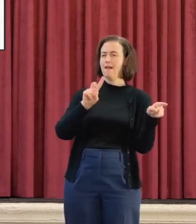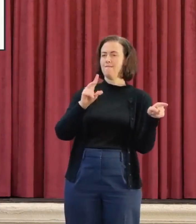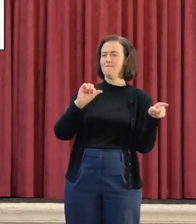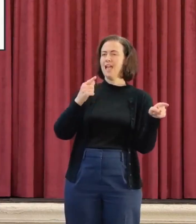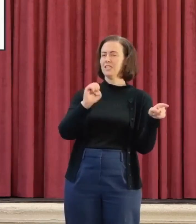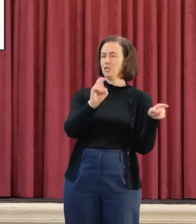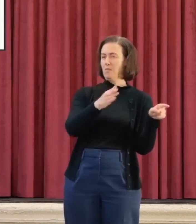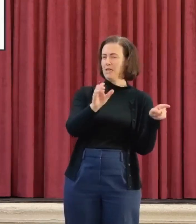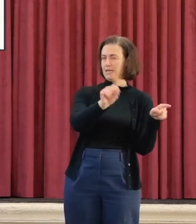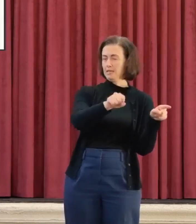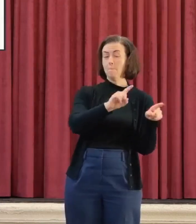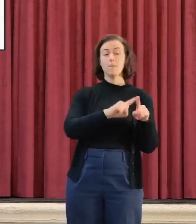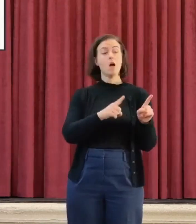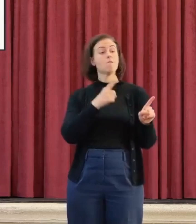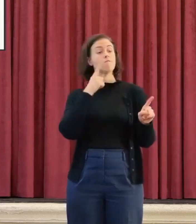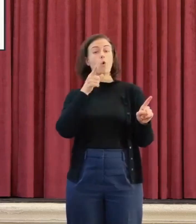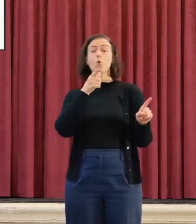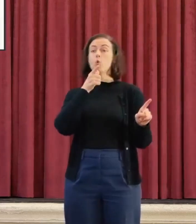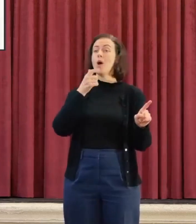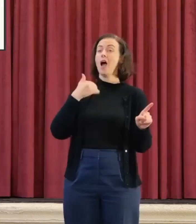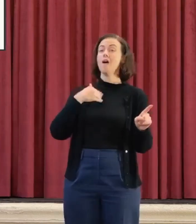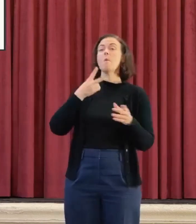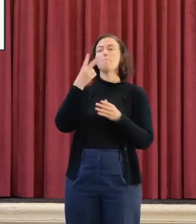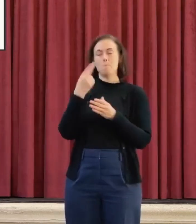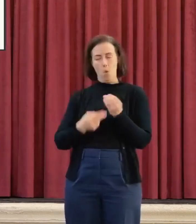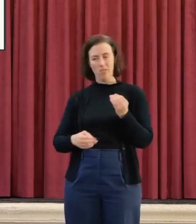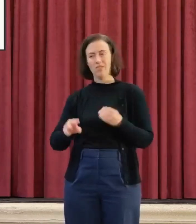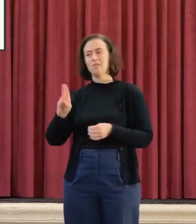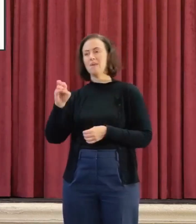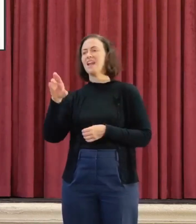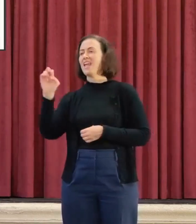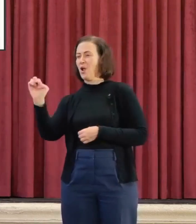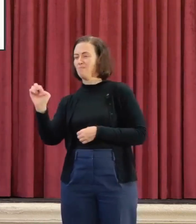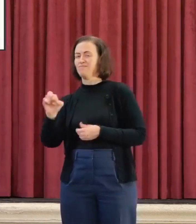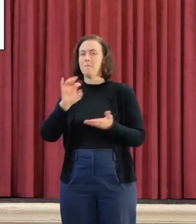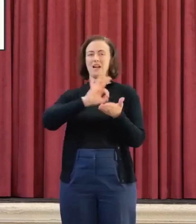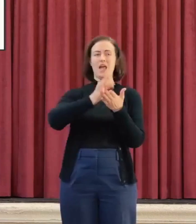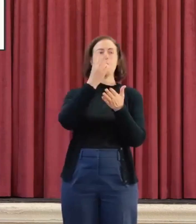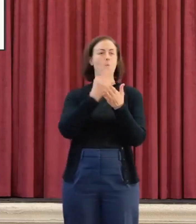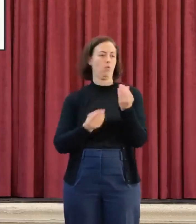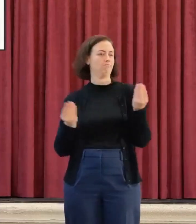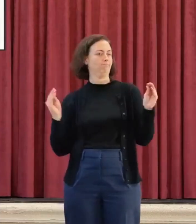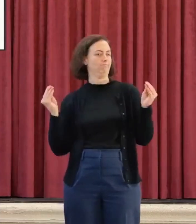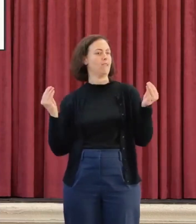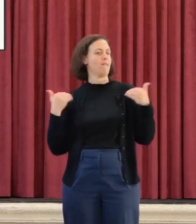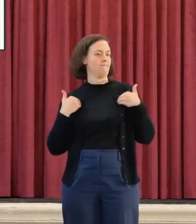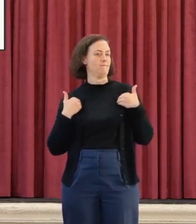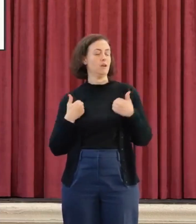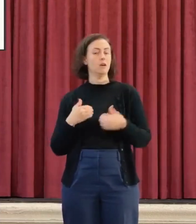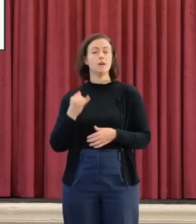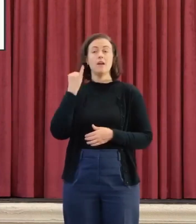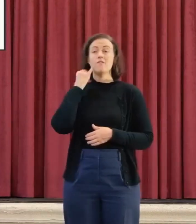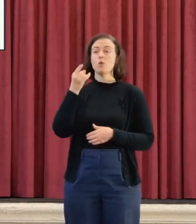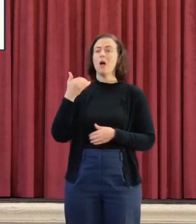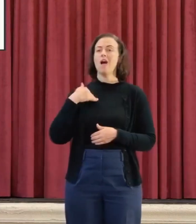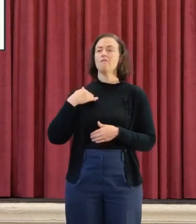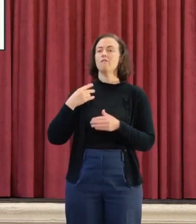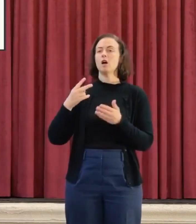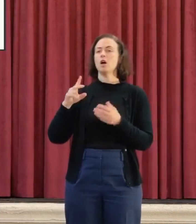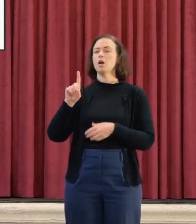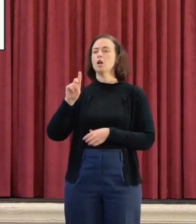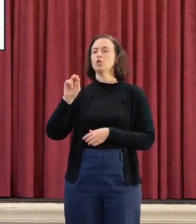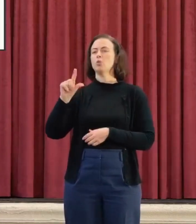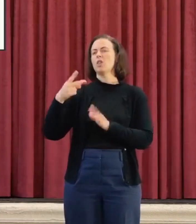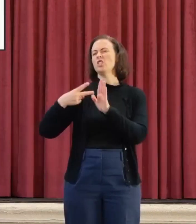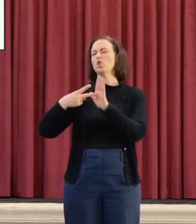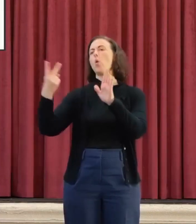for those who have both Medicare and Medi-Cal. So if you have dual special needs plan,